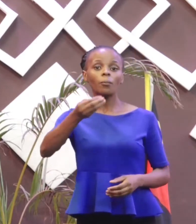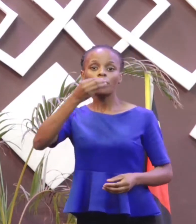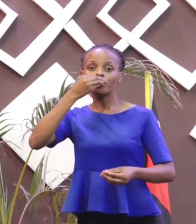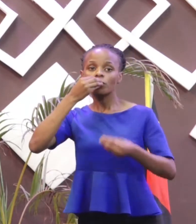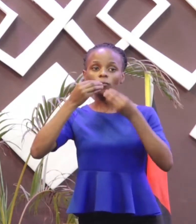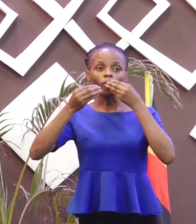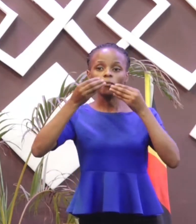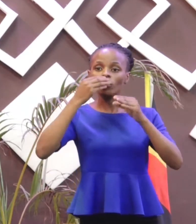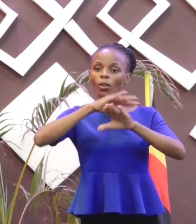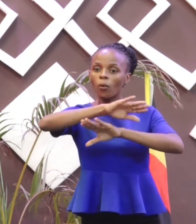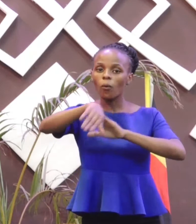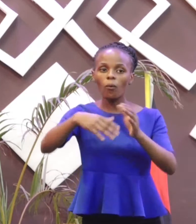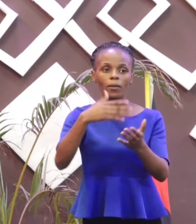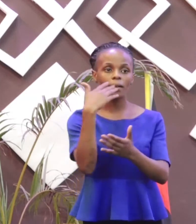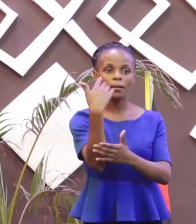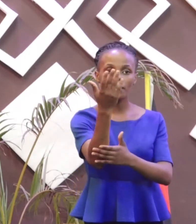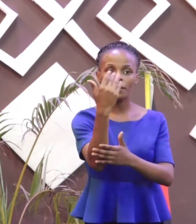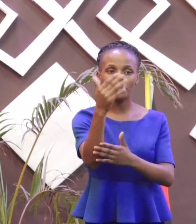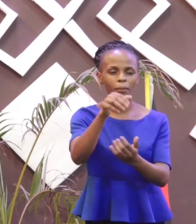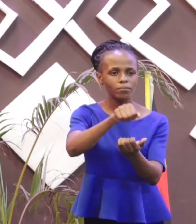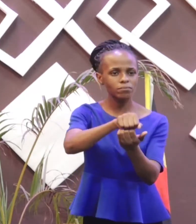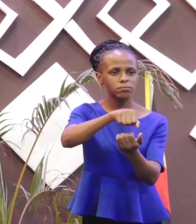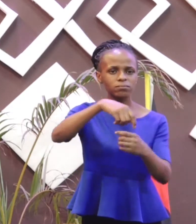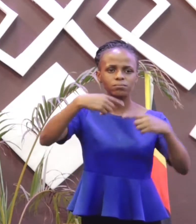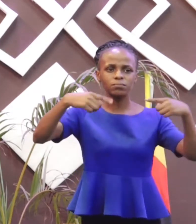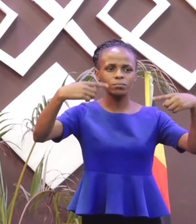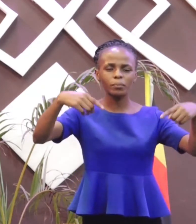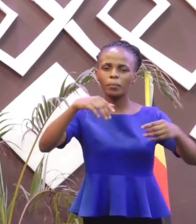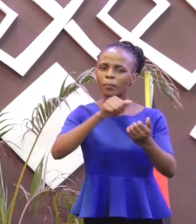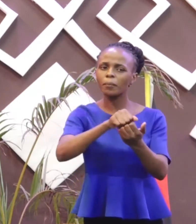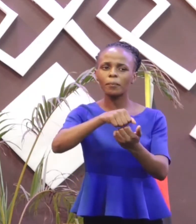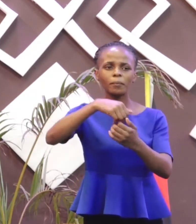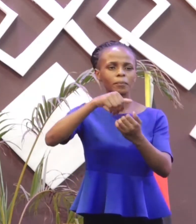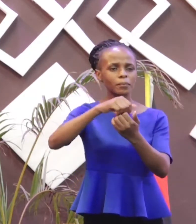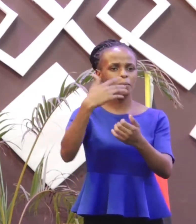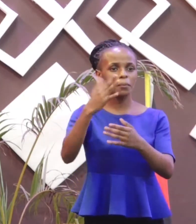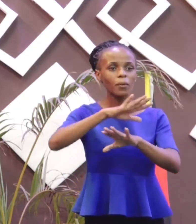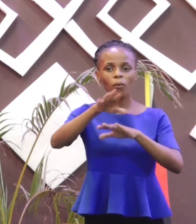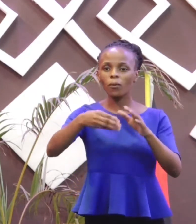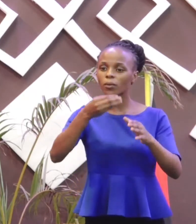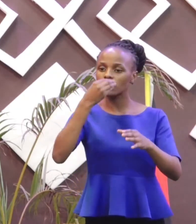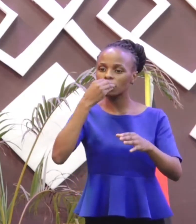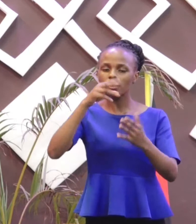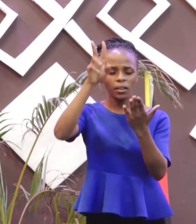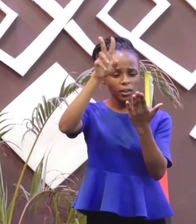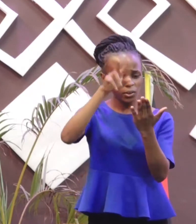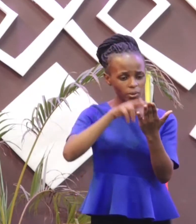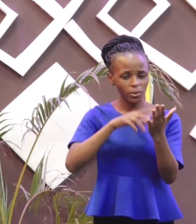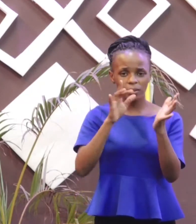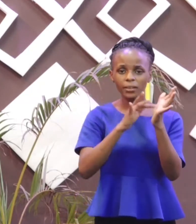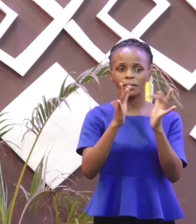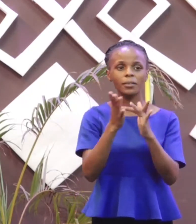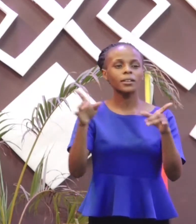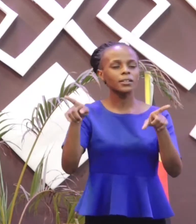scroll. Ntiriyo muzingo. Eat the scroll. Ntiyo muzingo gulie. Read the Bible as though you have